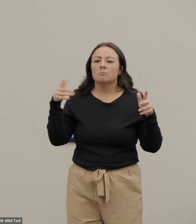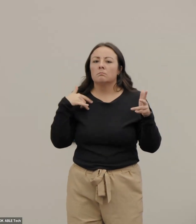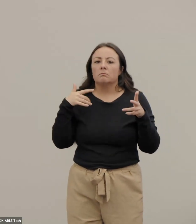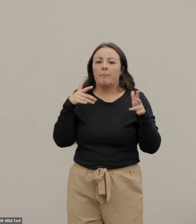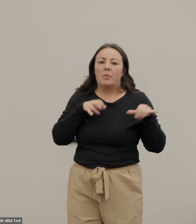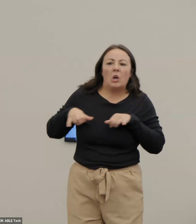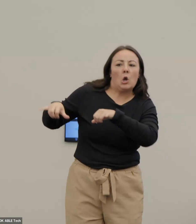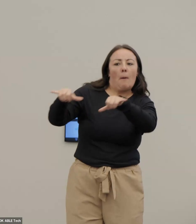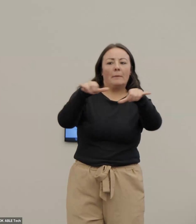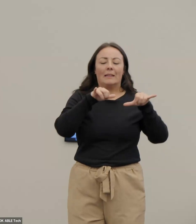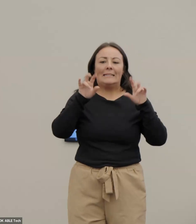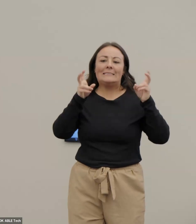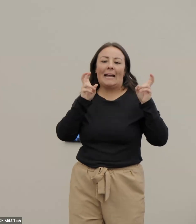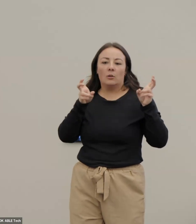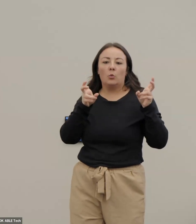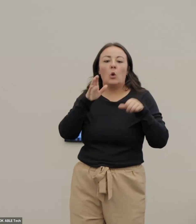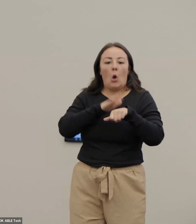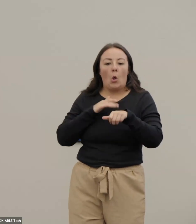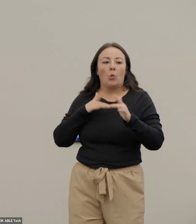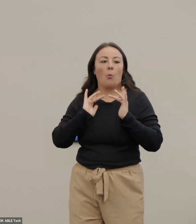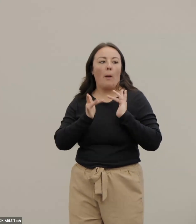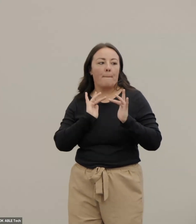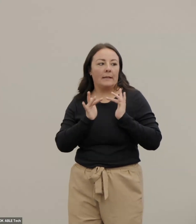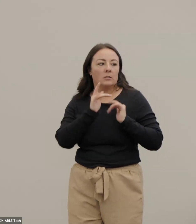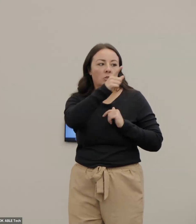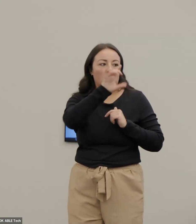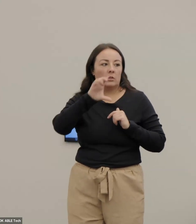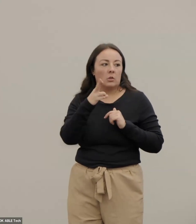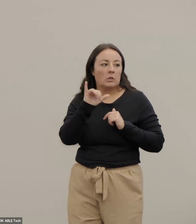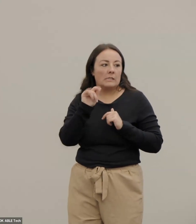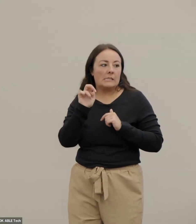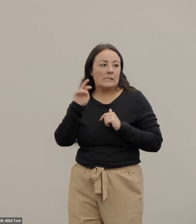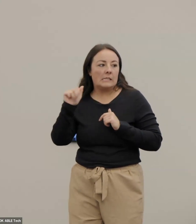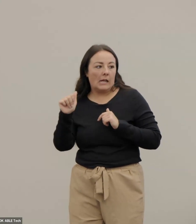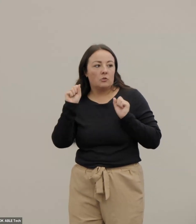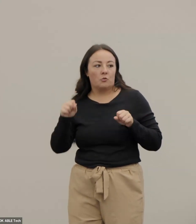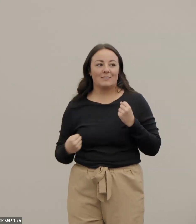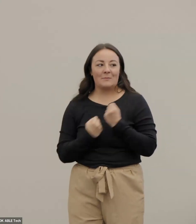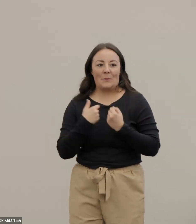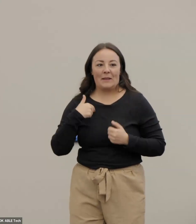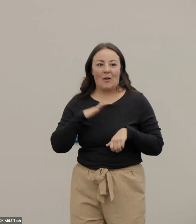titled web page is on the internet? And Christina, you can back me up on this.